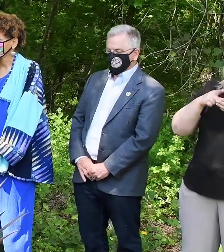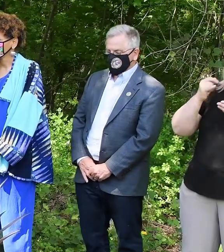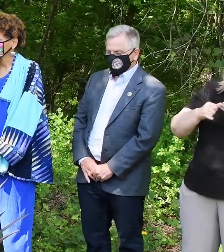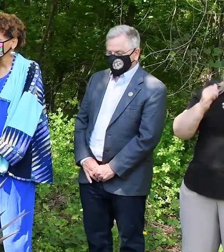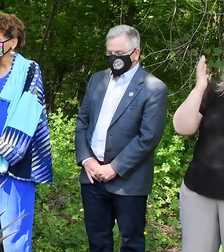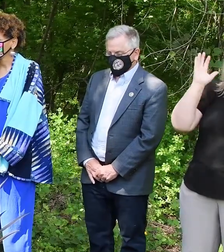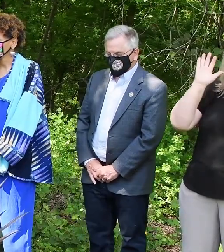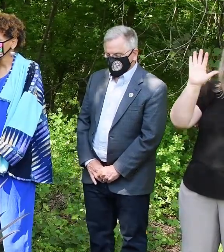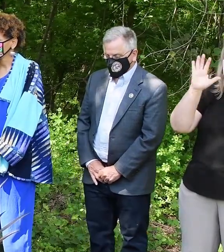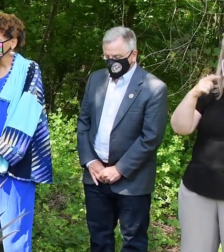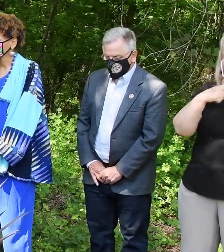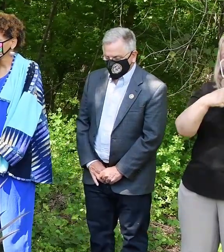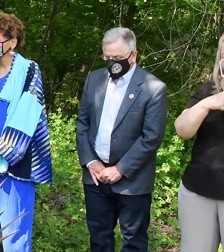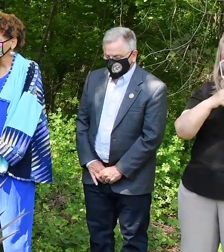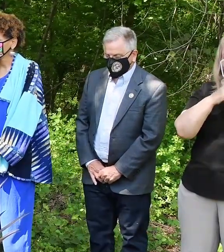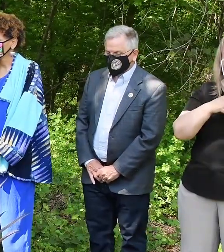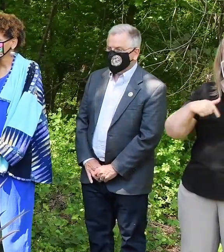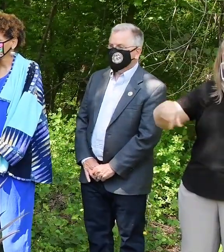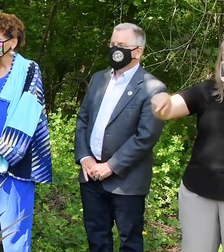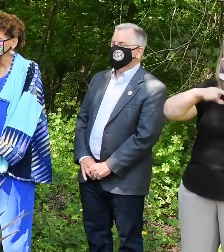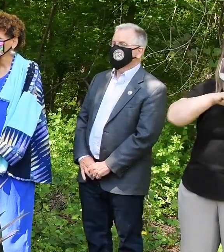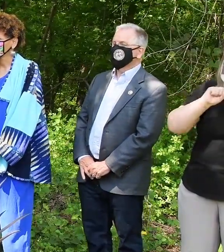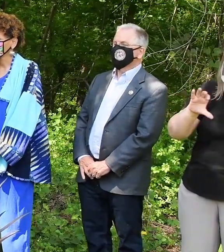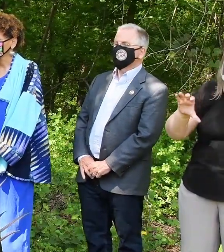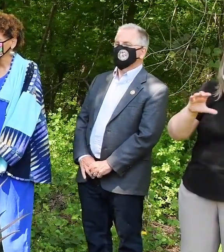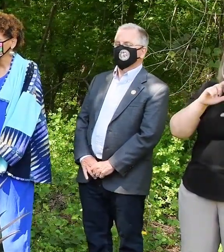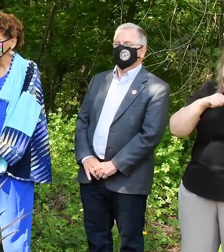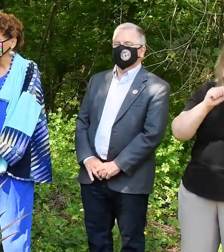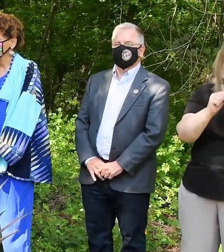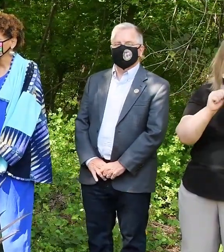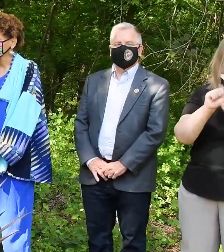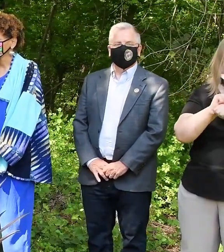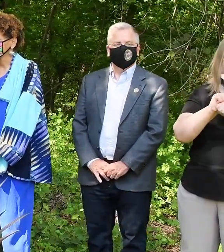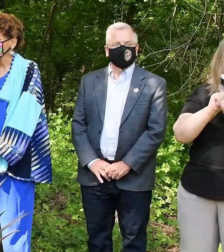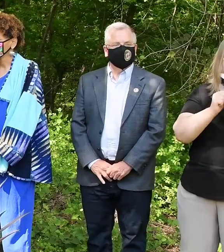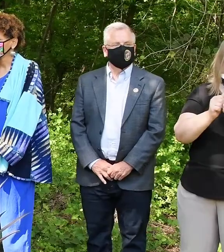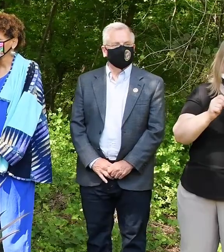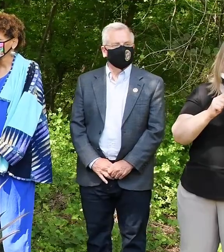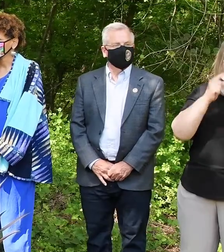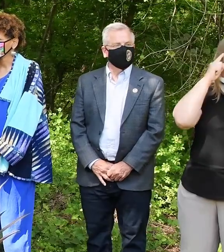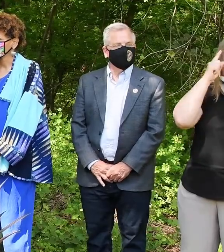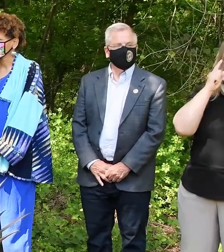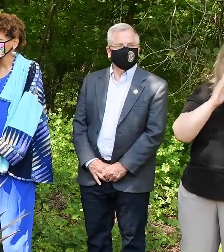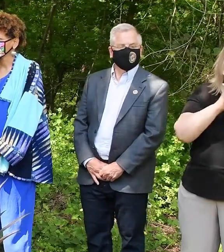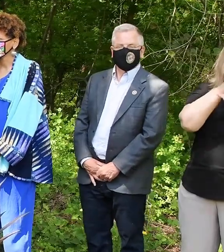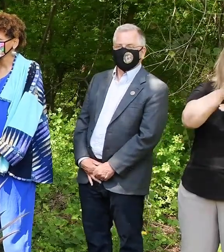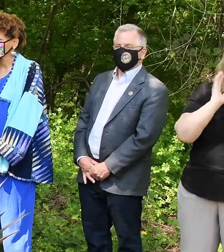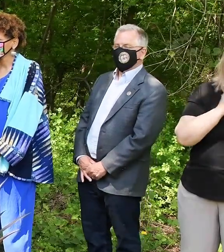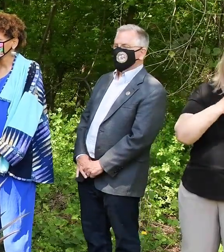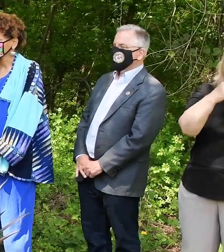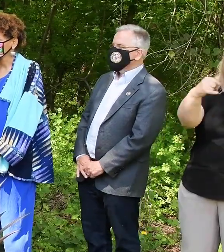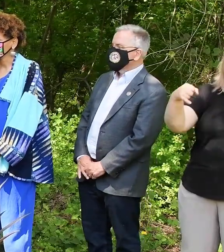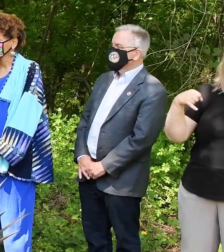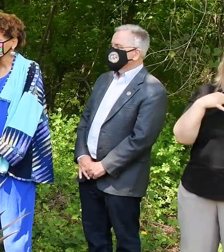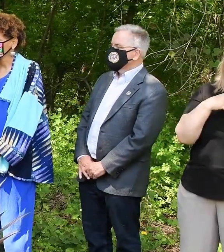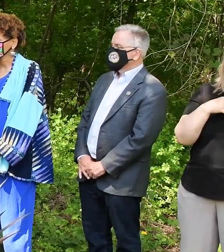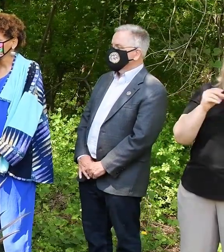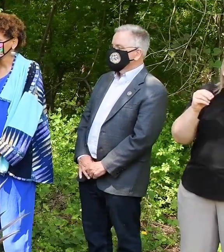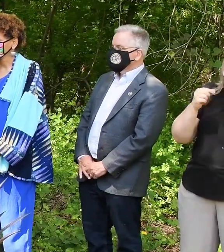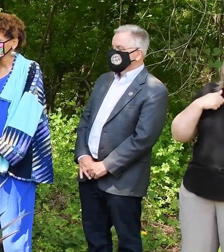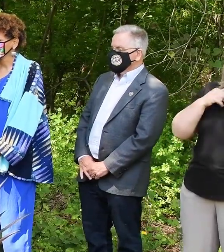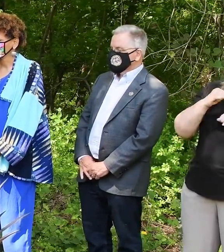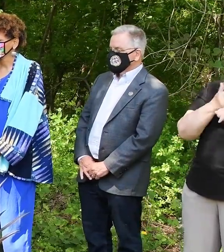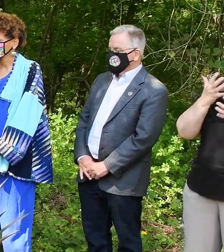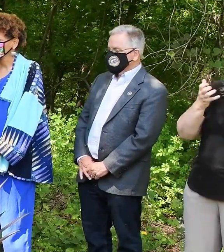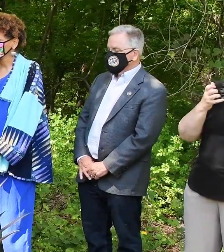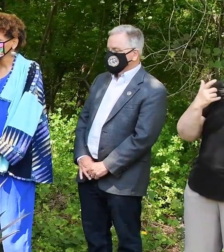great example of what we can do when we work together and think beyond our borders. So I just want to,